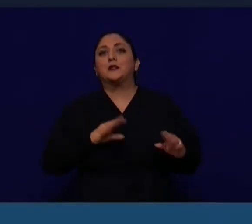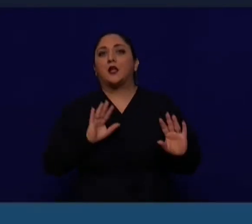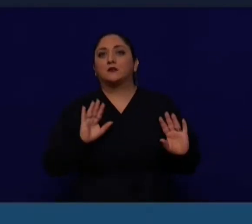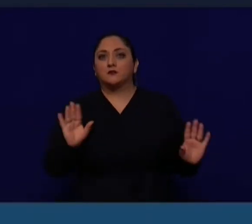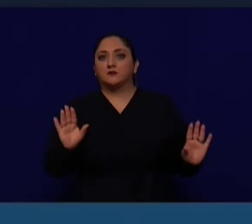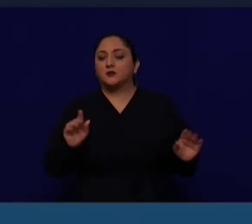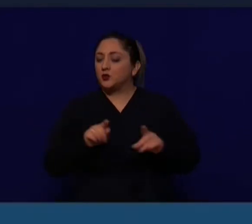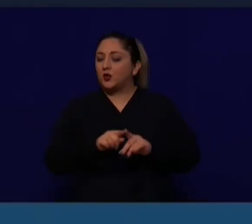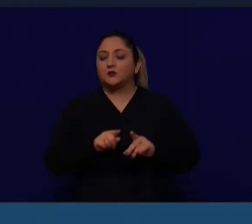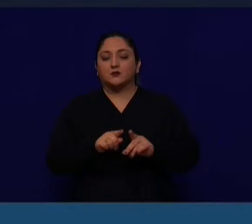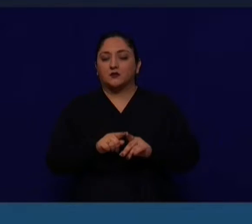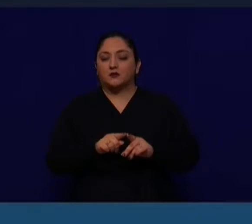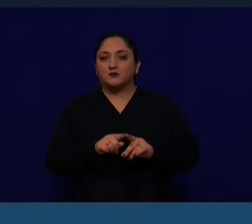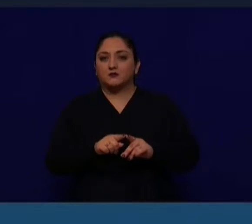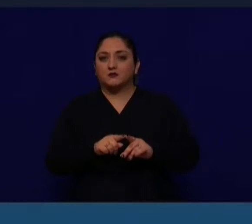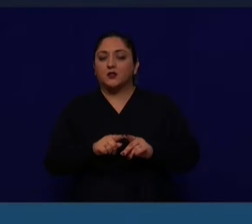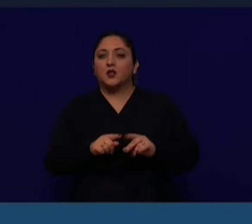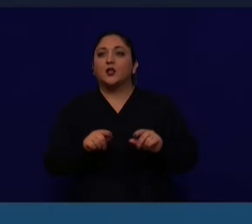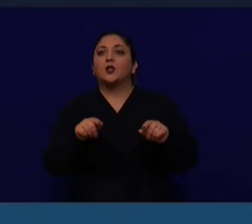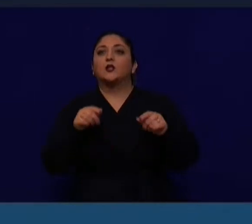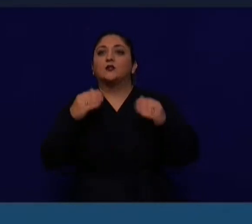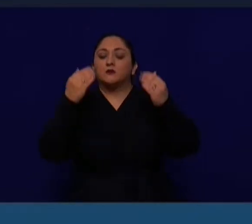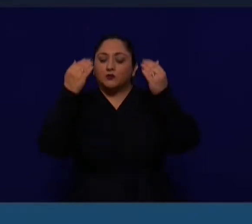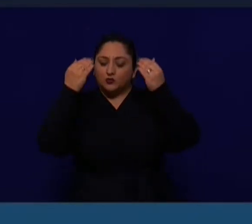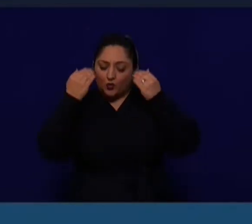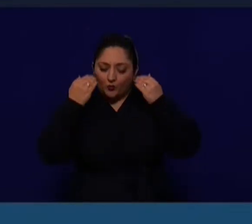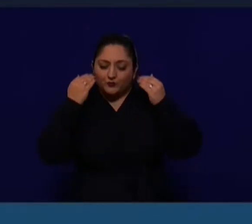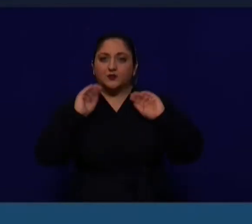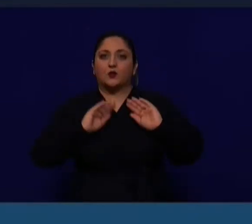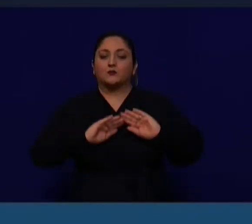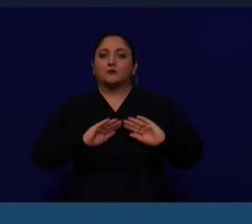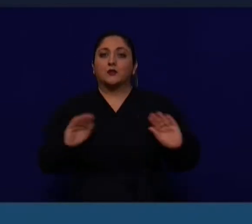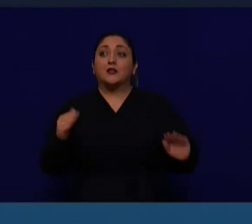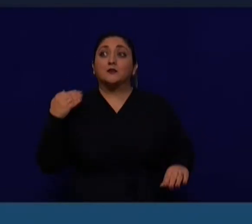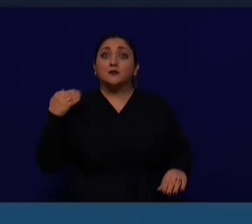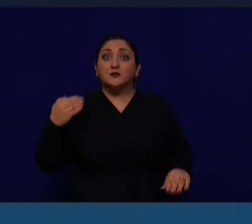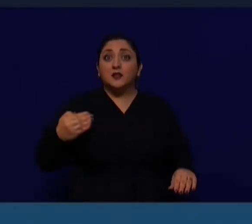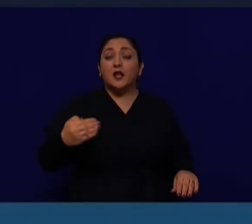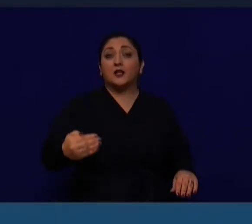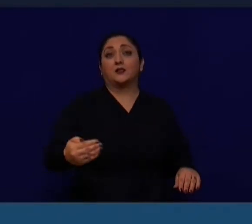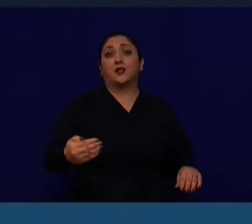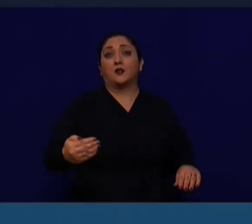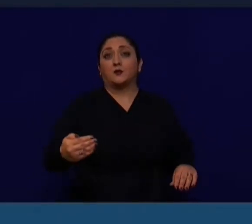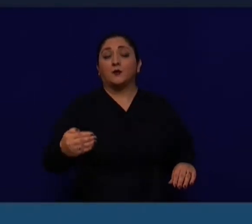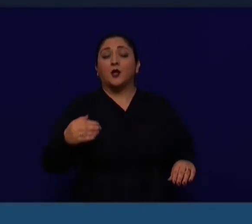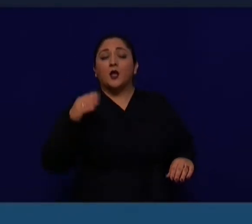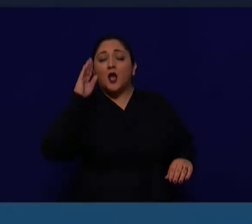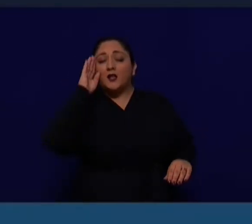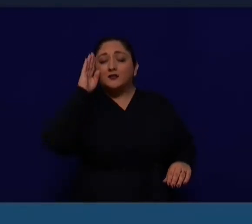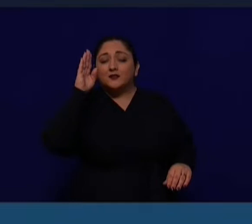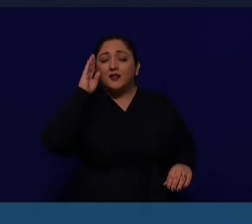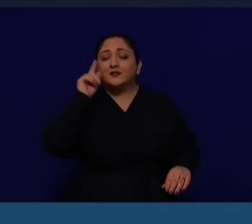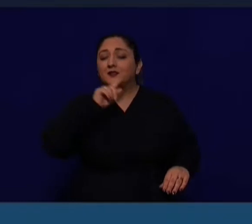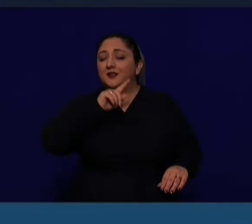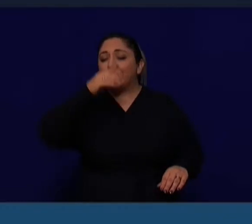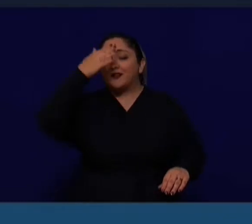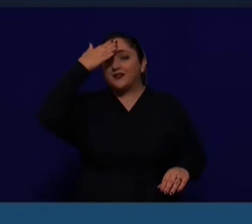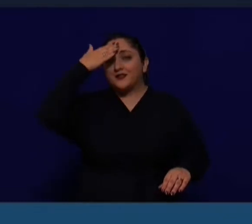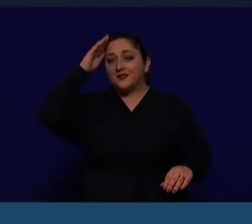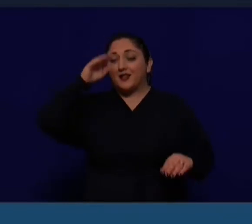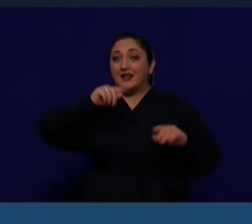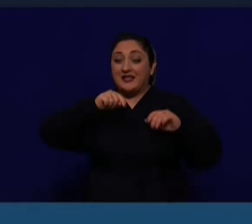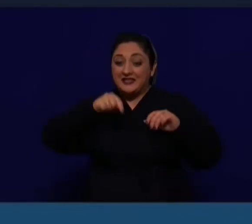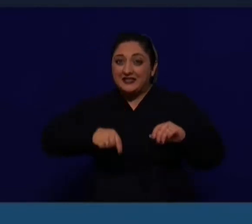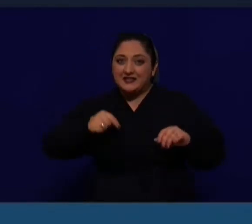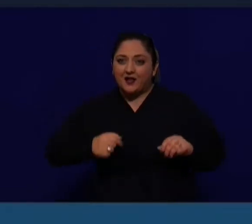issegwihom. U l-appelli tagħna huma li f'kull imkien għandna nibqgħu dawn isegwuhom, imma iktar issa għaliex issa nafu li